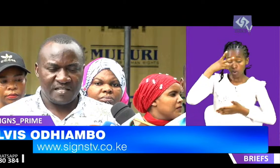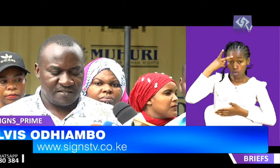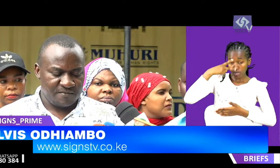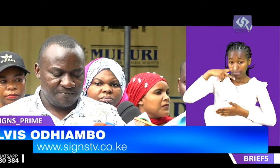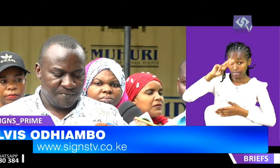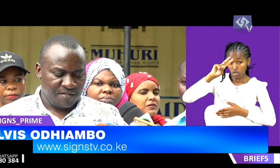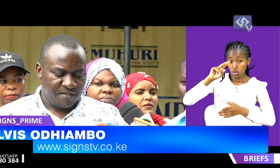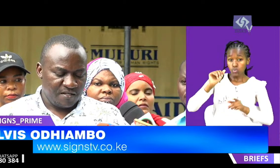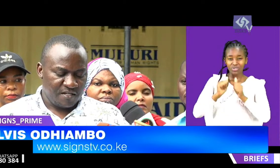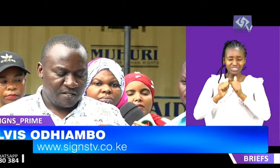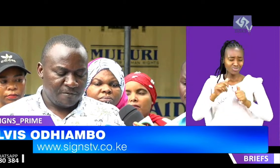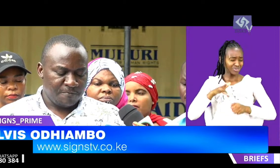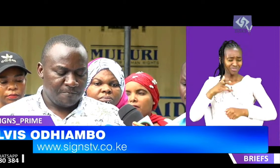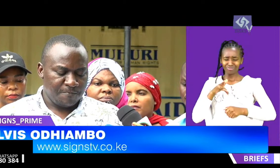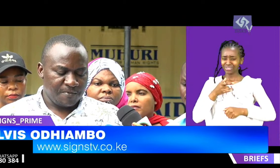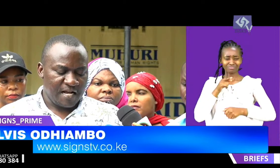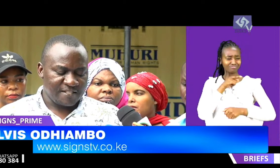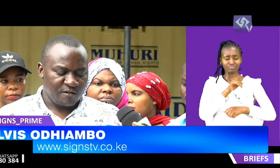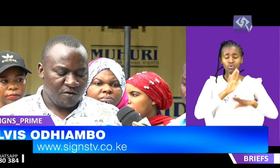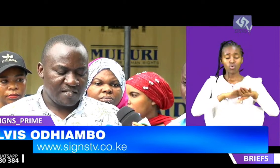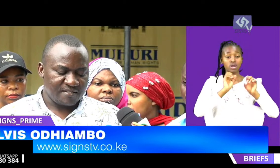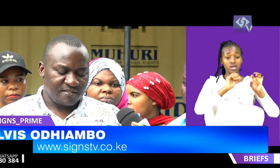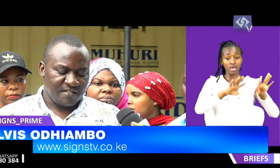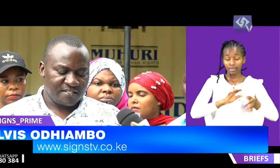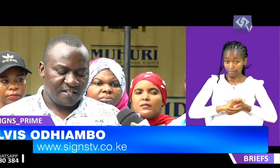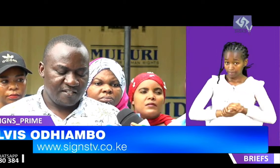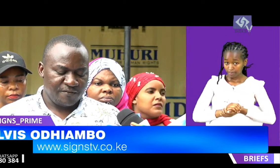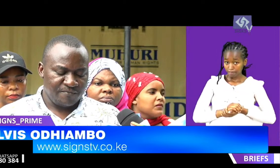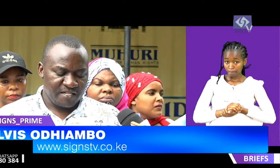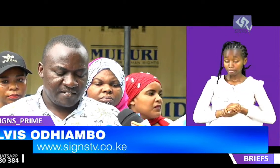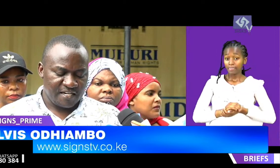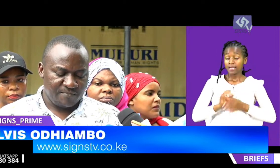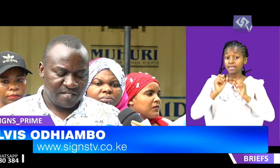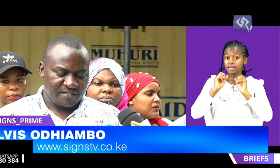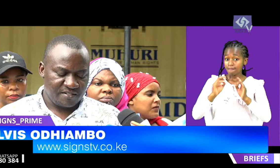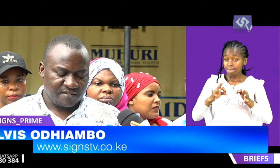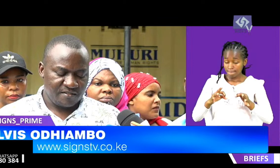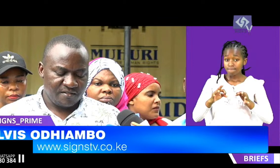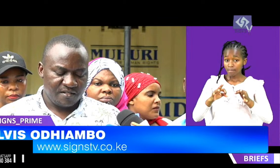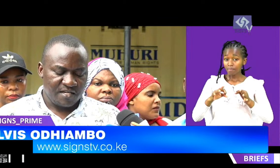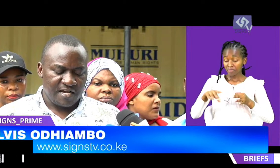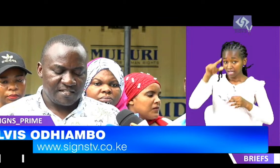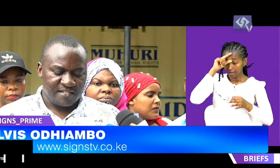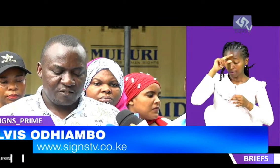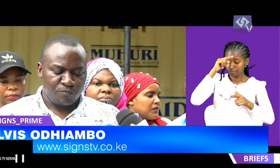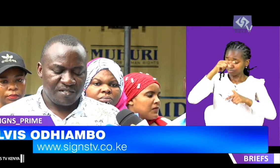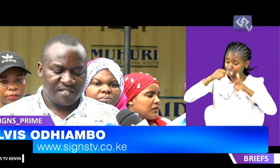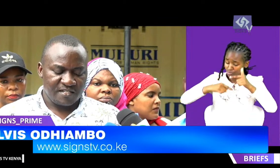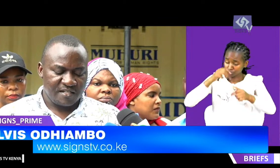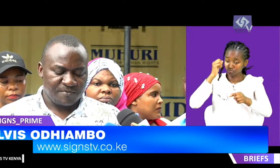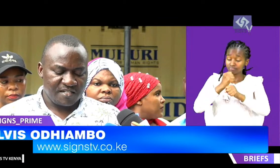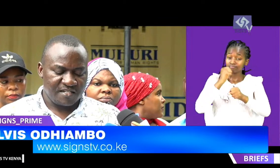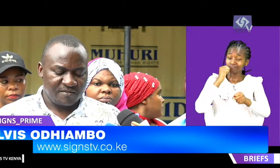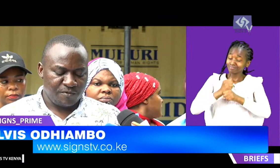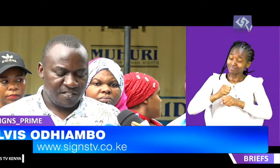place. As long as the executive remains adamant and seek to present substandard